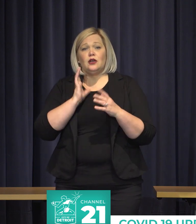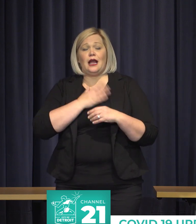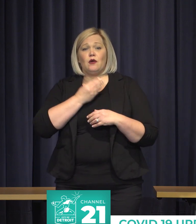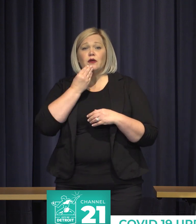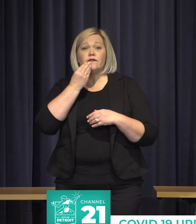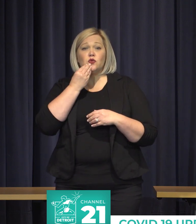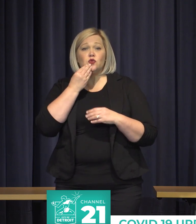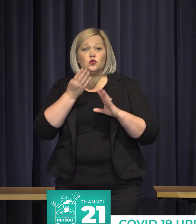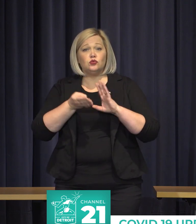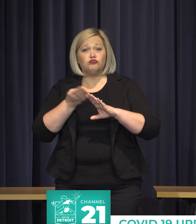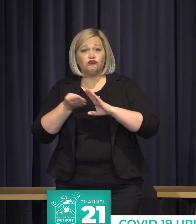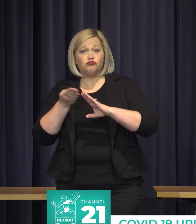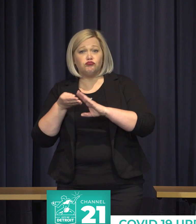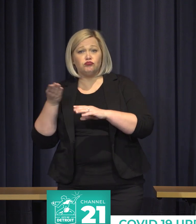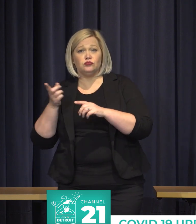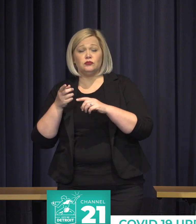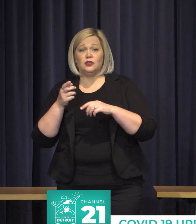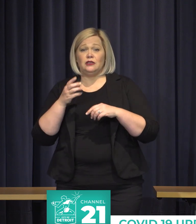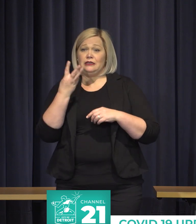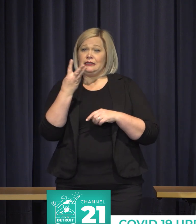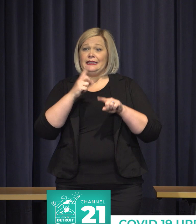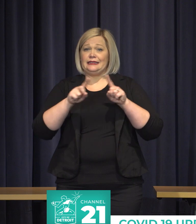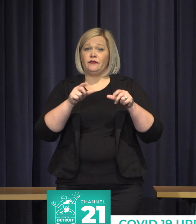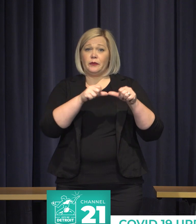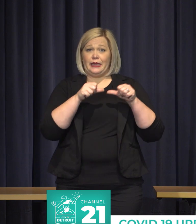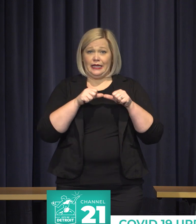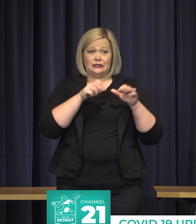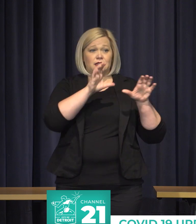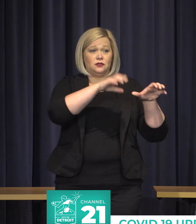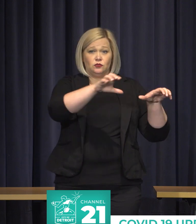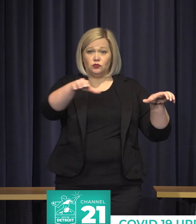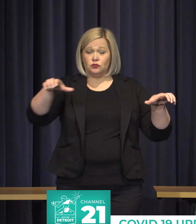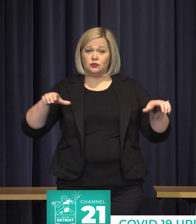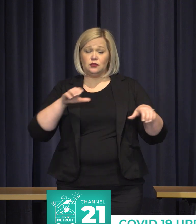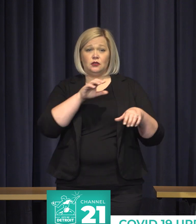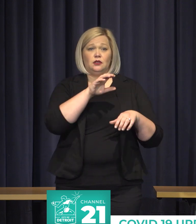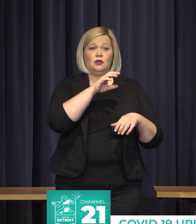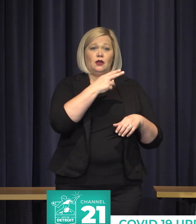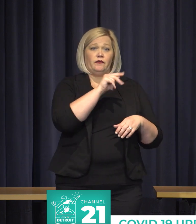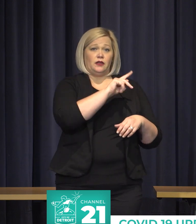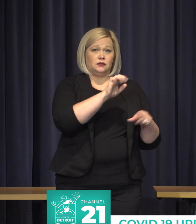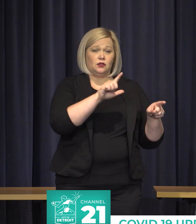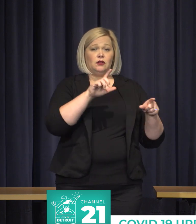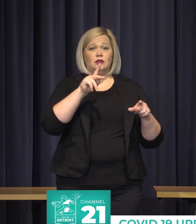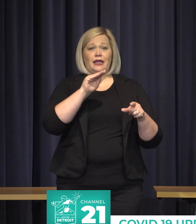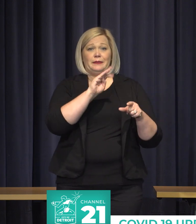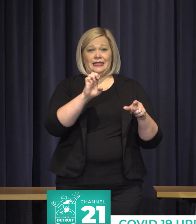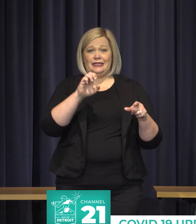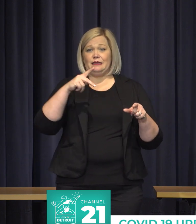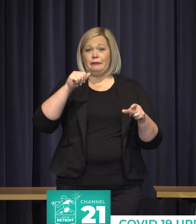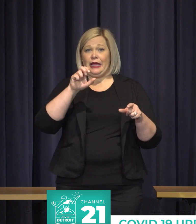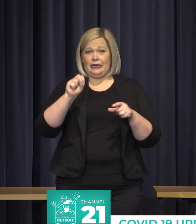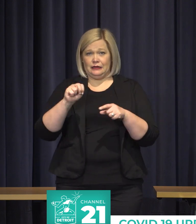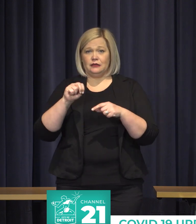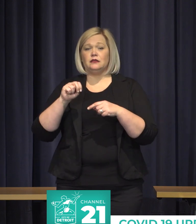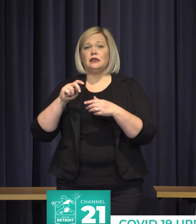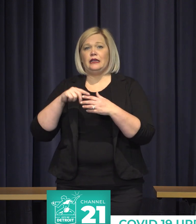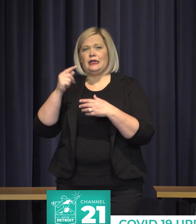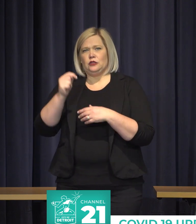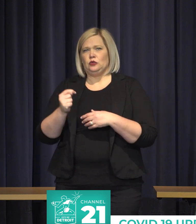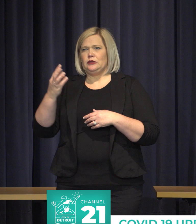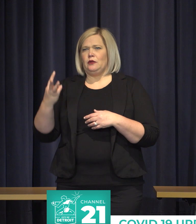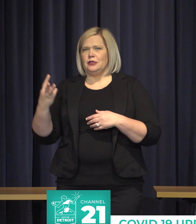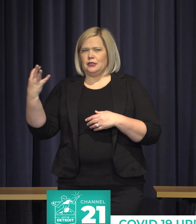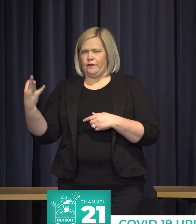operations out of all 6 sites, Adams, Butzel, Farwell, Kemeny, Patton, and on Tuesday, Wednesday,